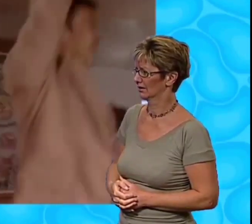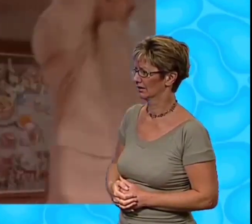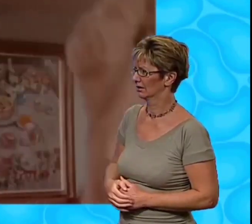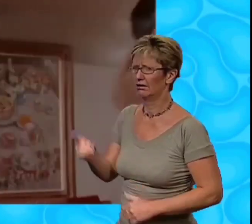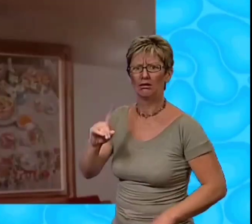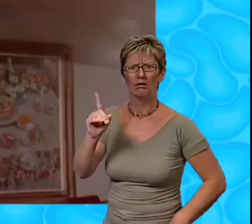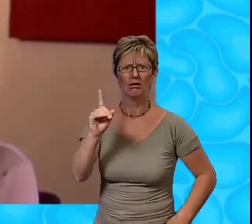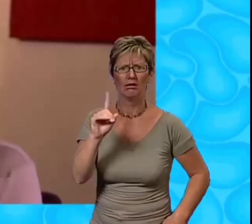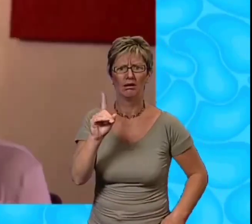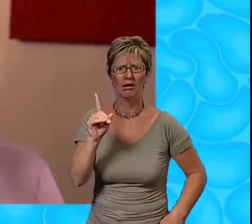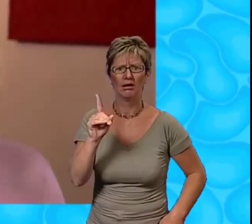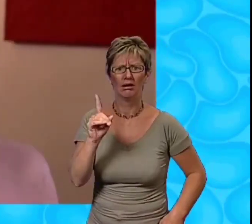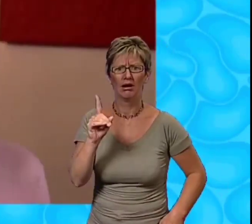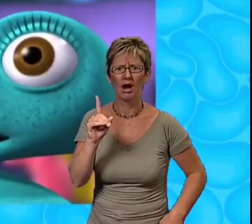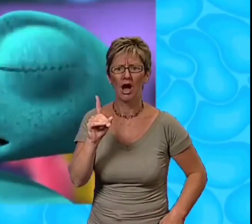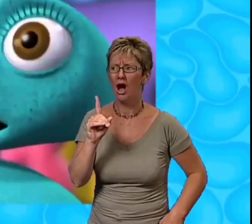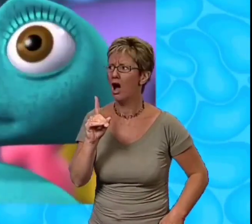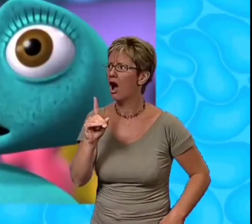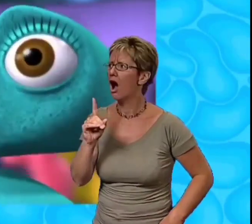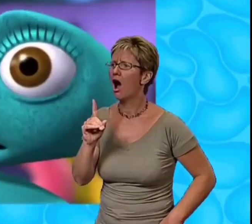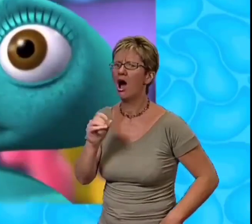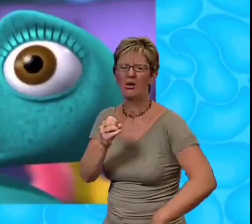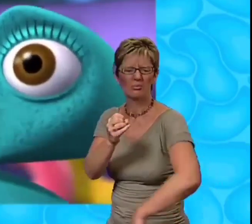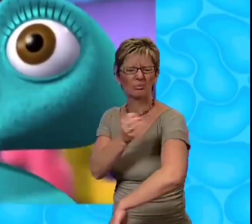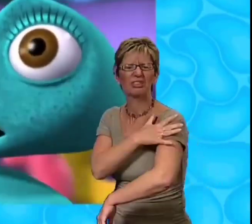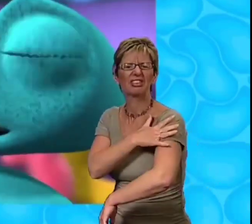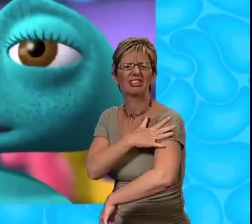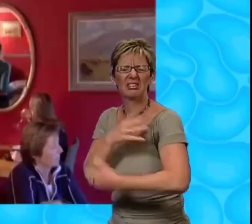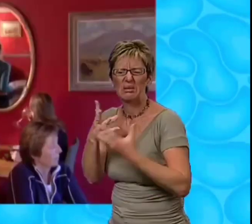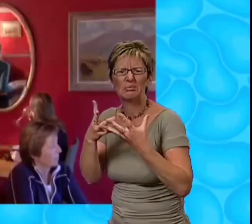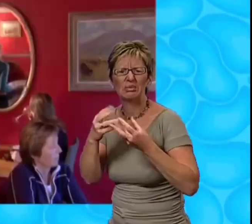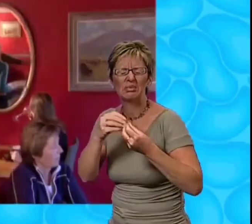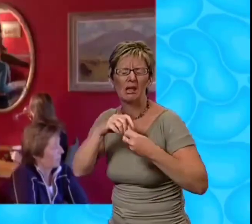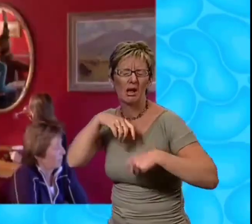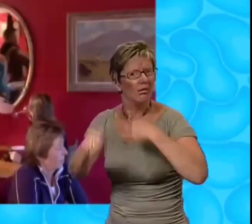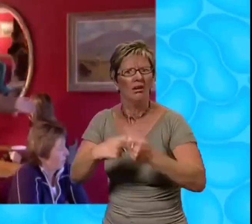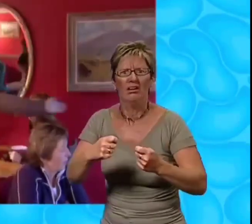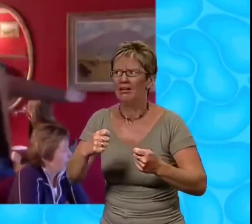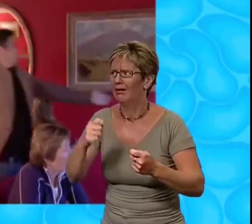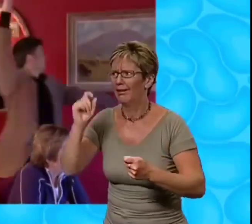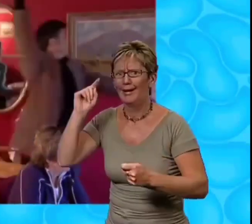What's happening? The slime has swapped them over.